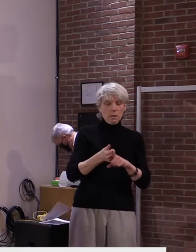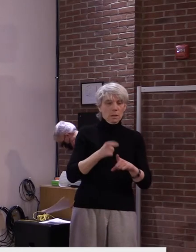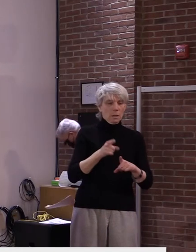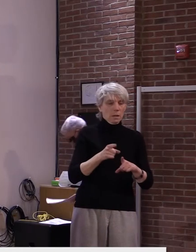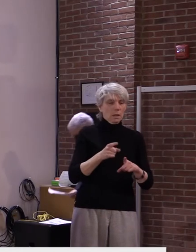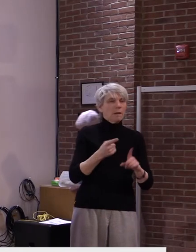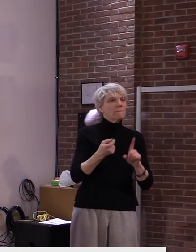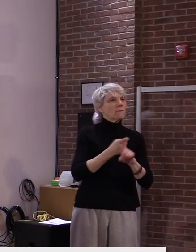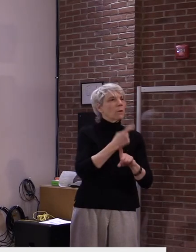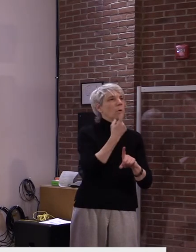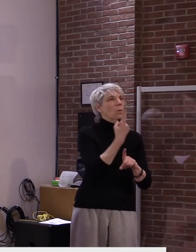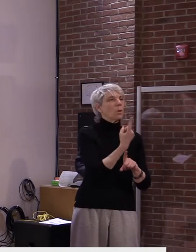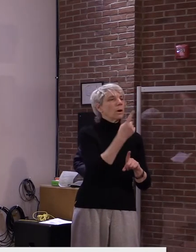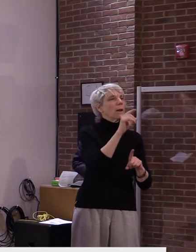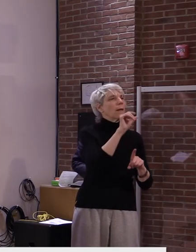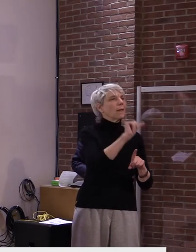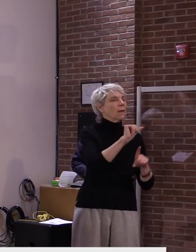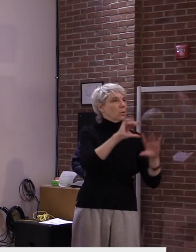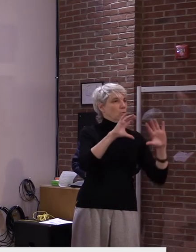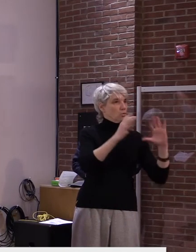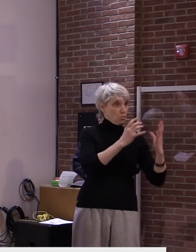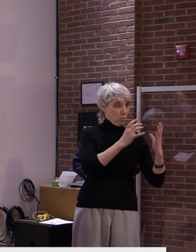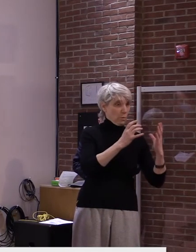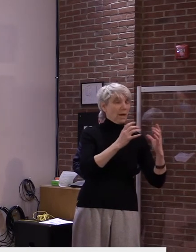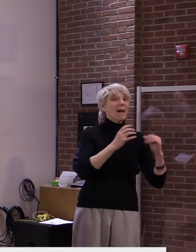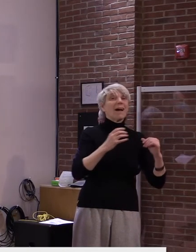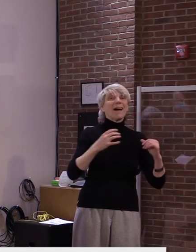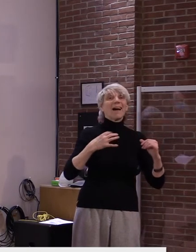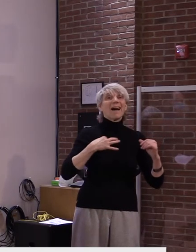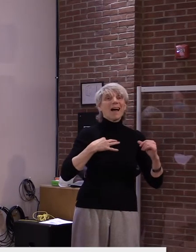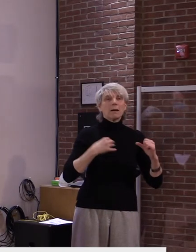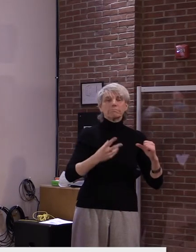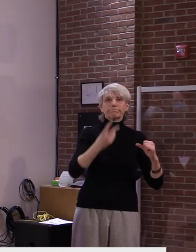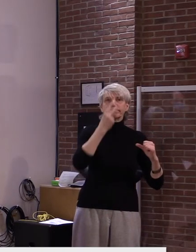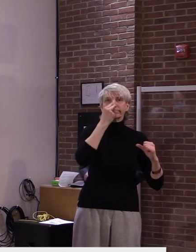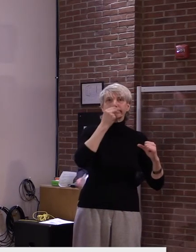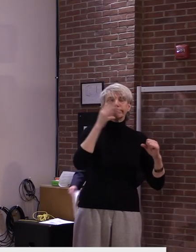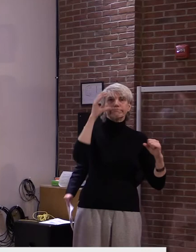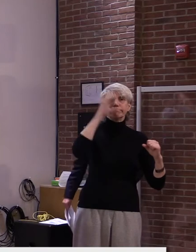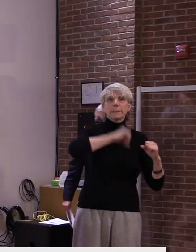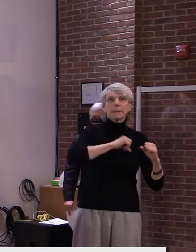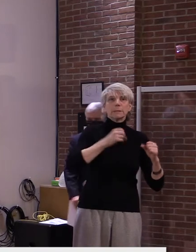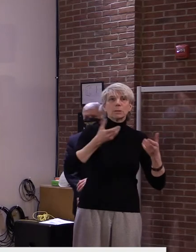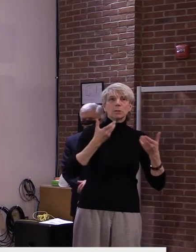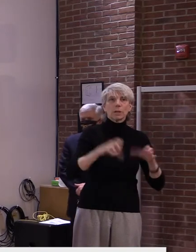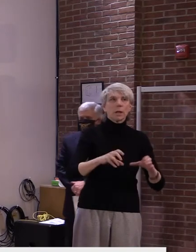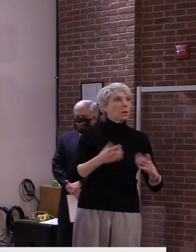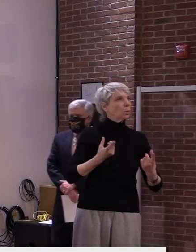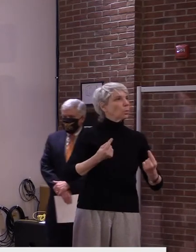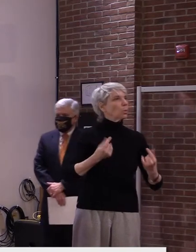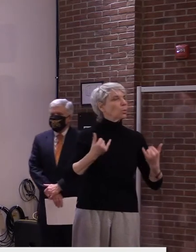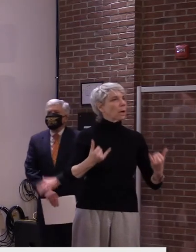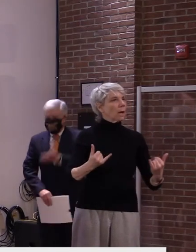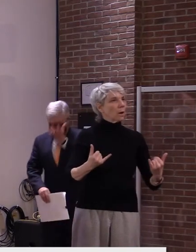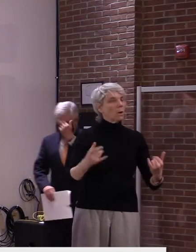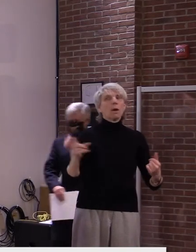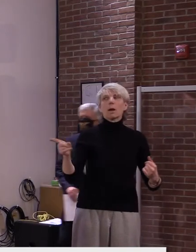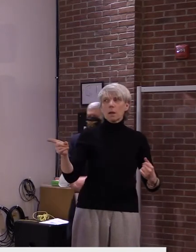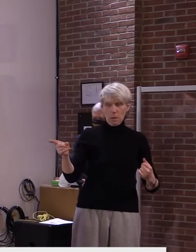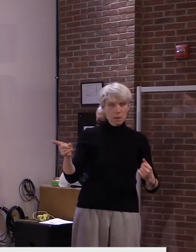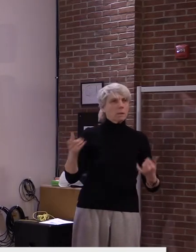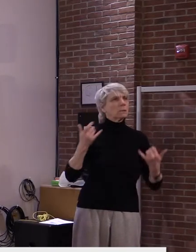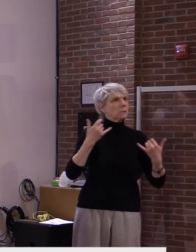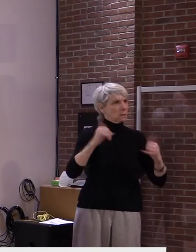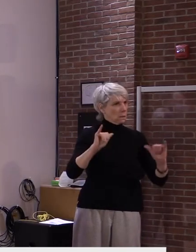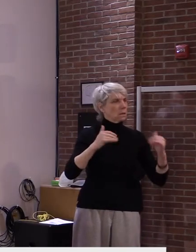care facility, and they're saying that they were not able to get their shot. What should they do now? Yeah, that will still be available to